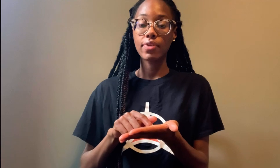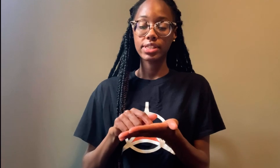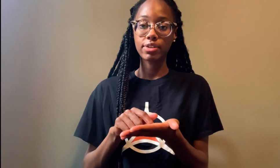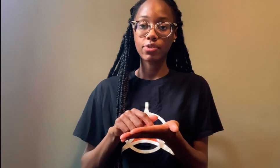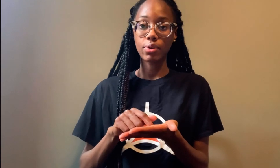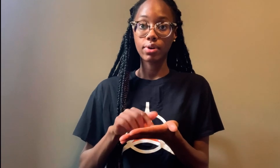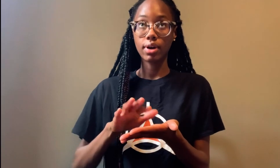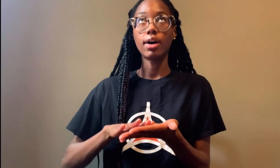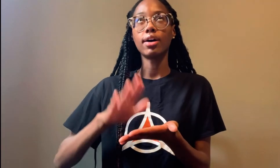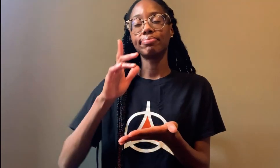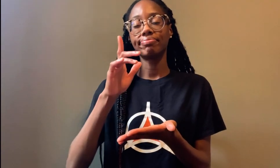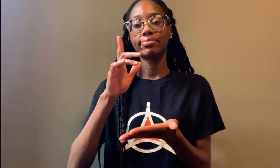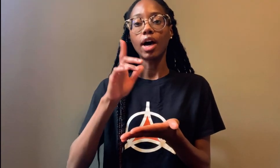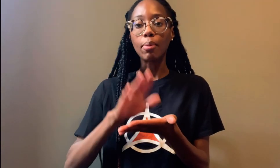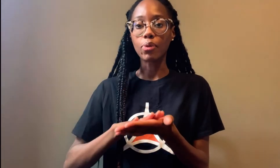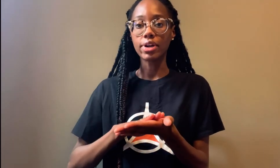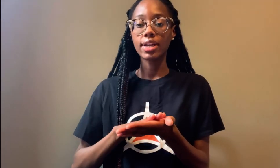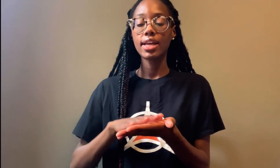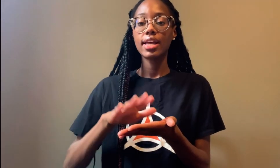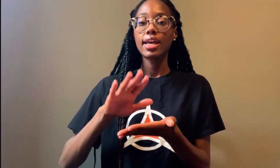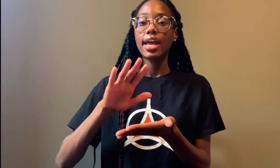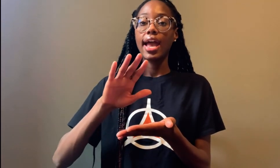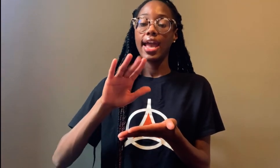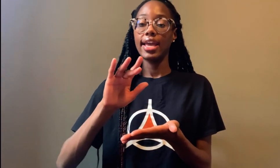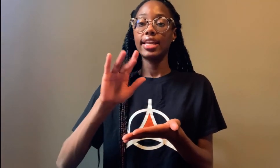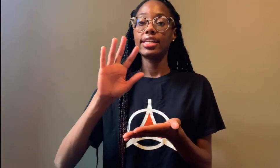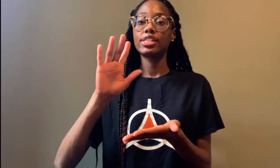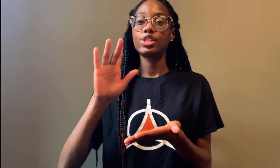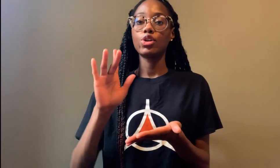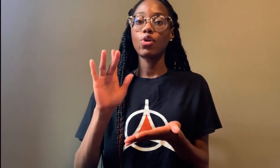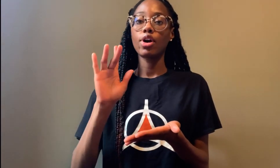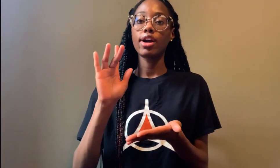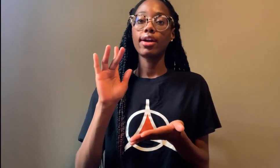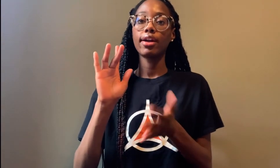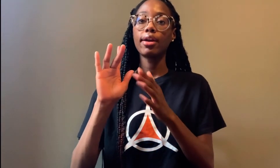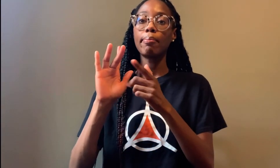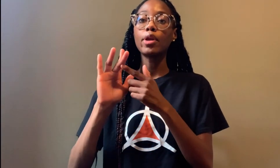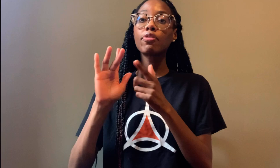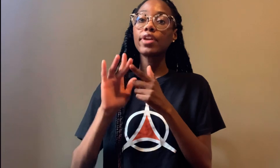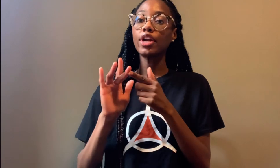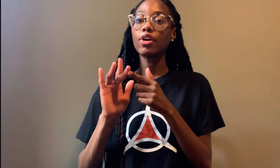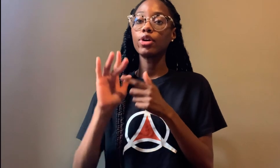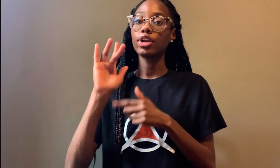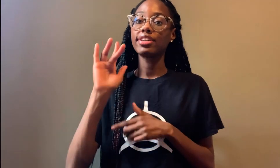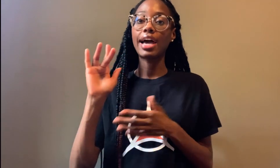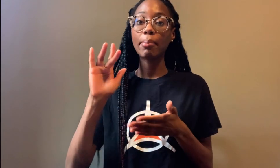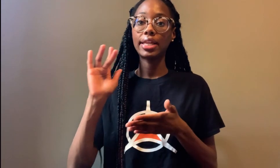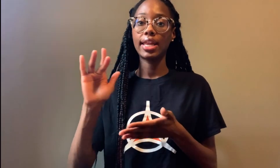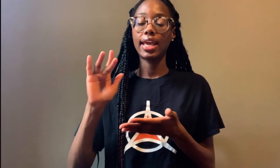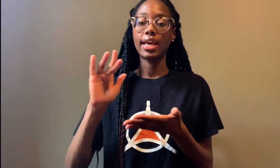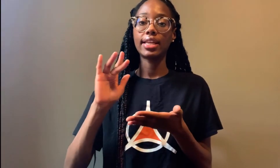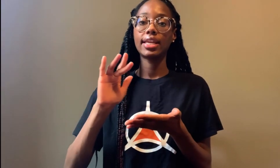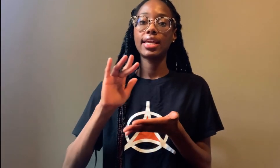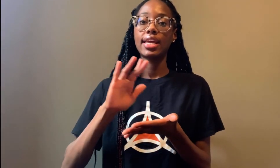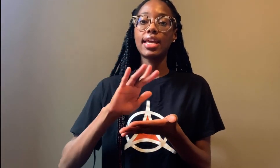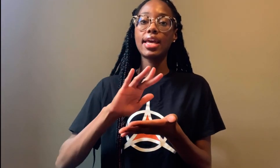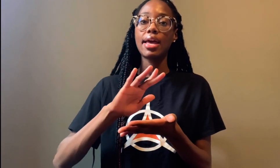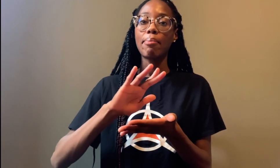facing upward, and it's your middle finger on your dominant hand makes